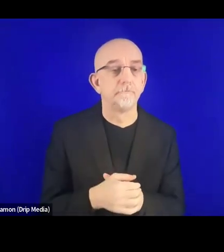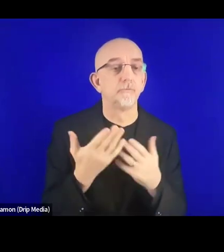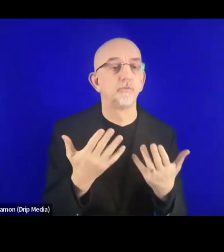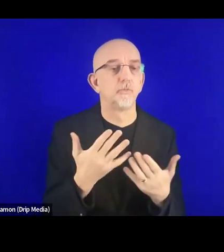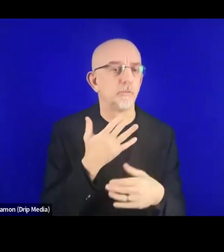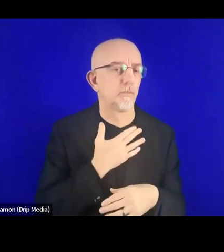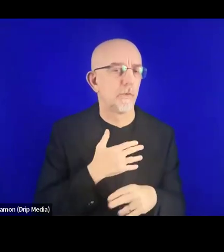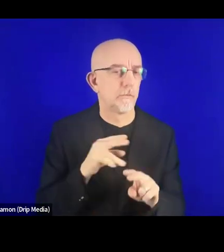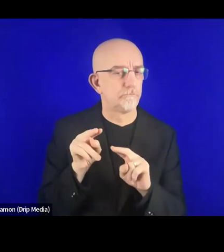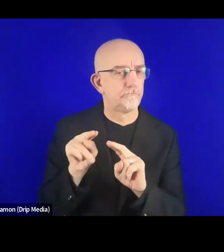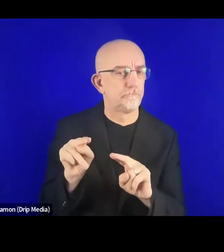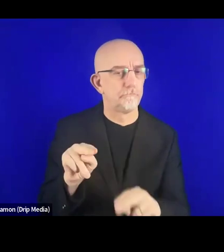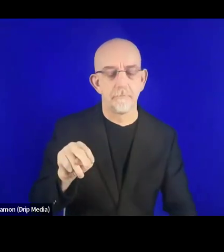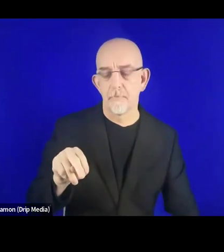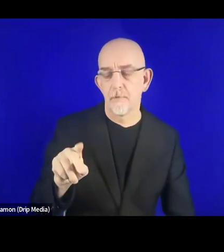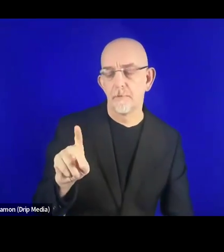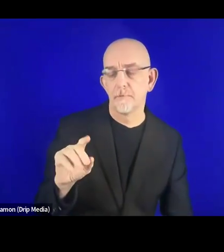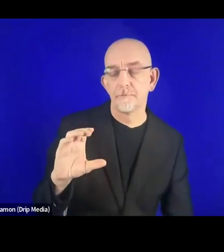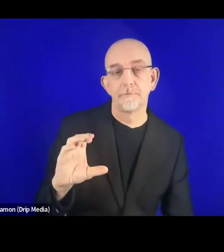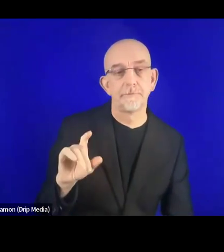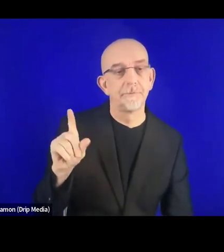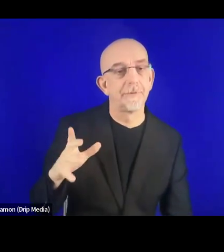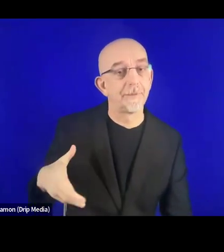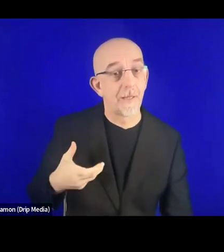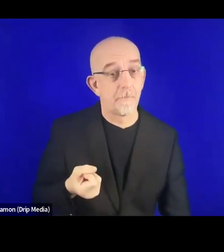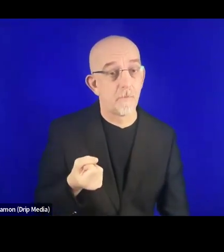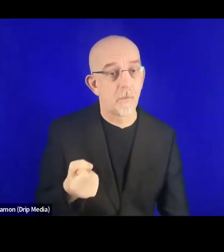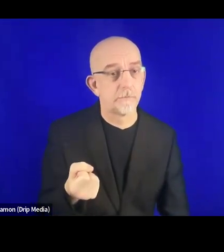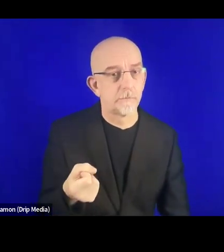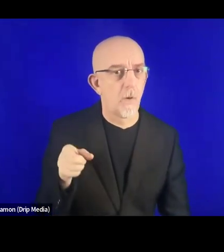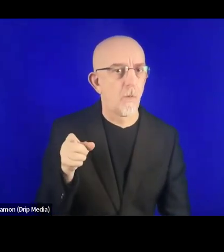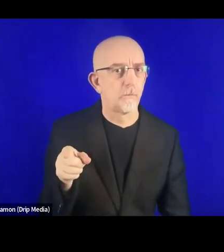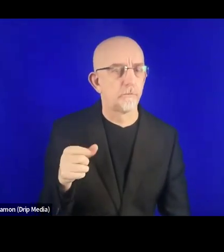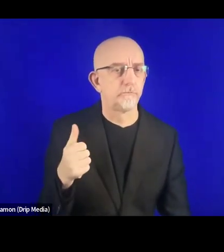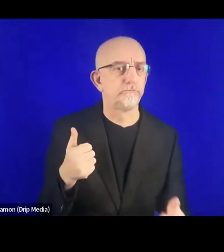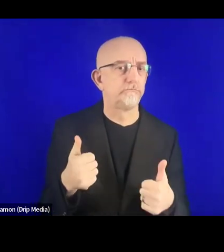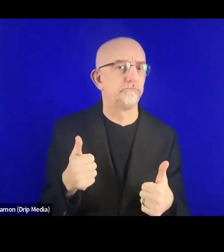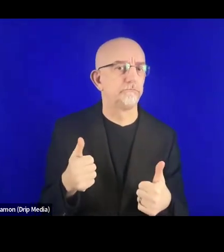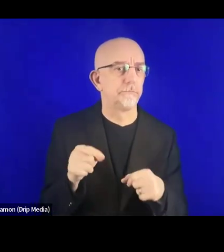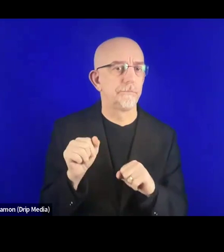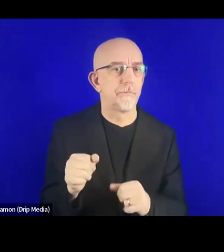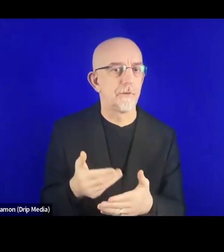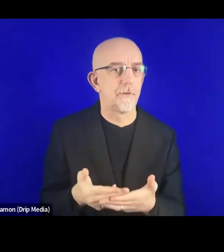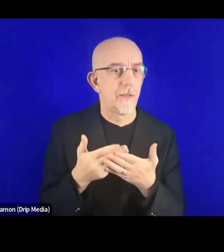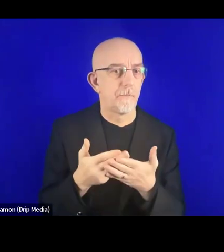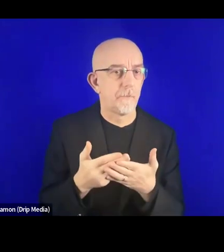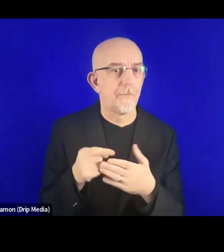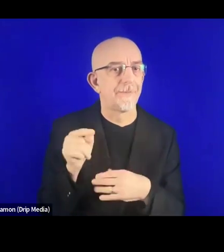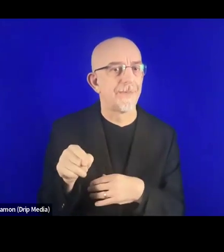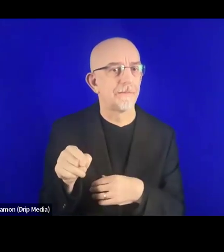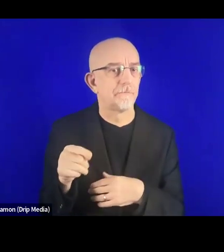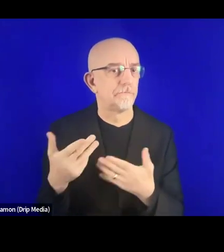it is possible to do that, but it takes a lot of energy and advocacy, from the disability movement, but also